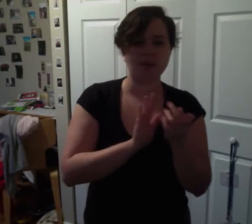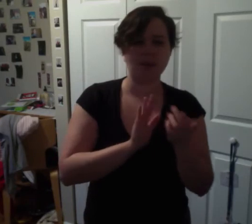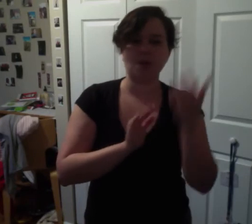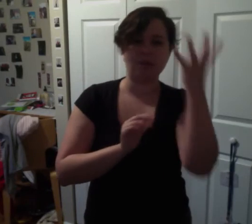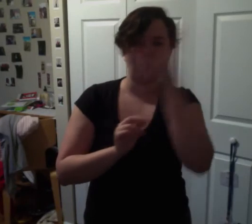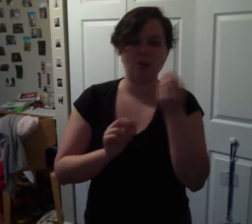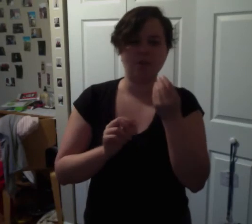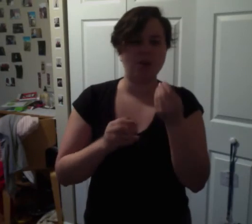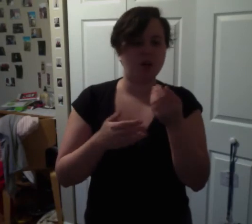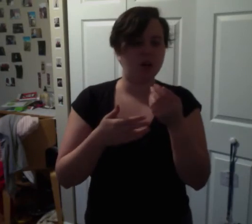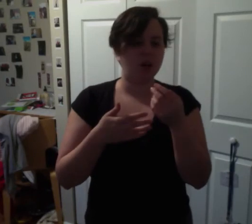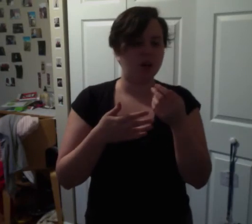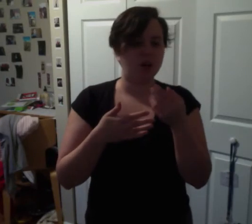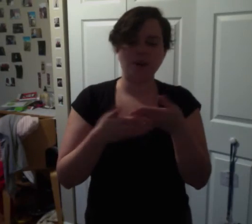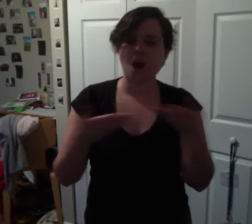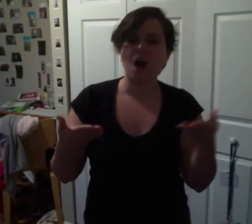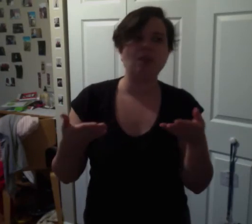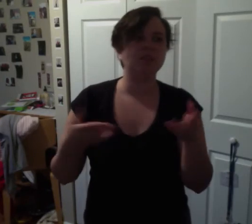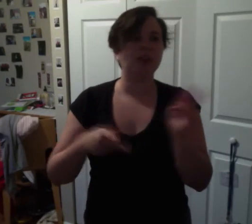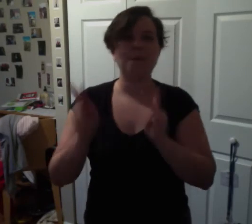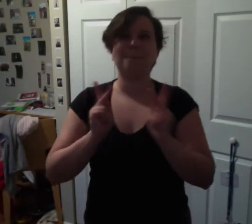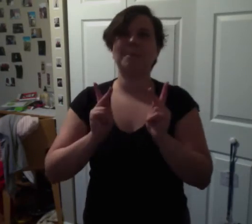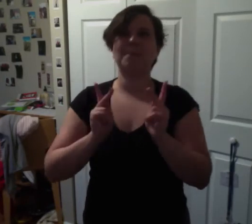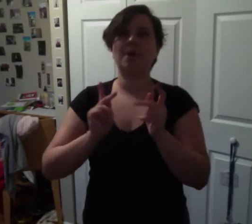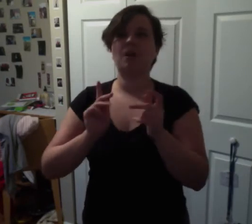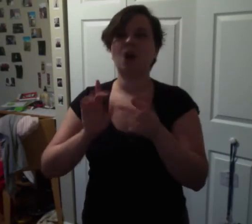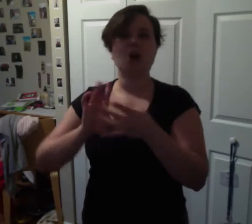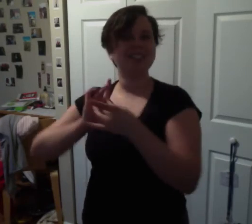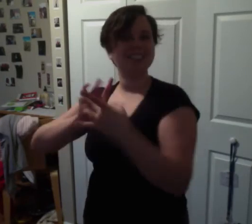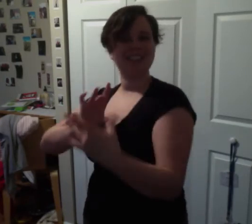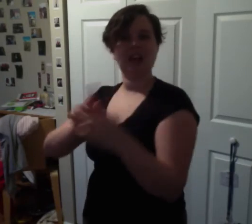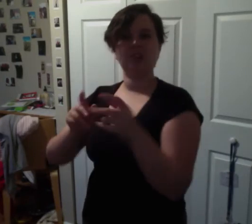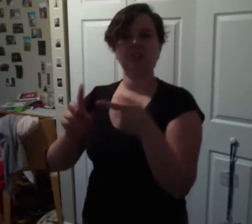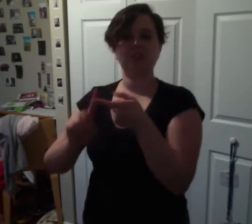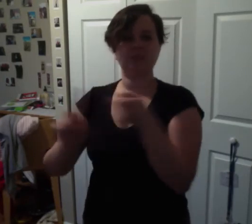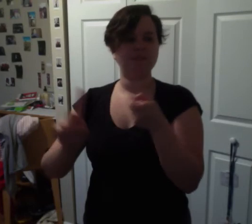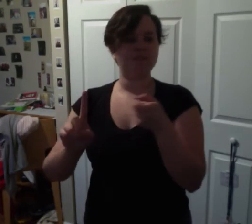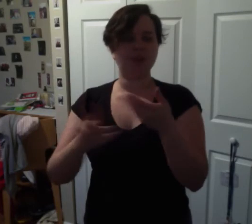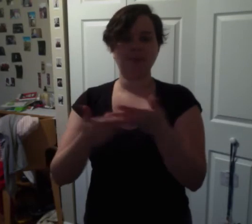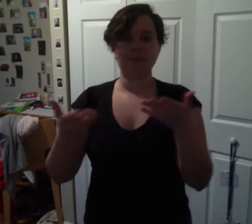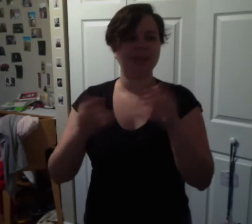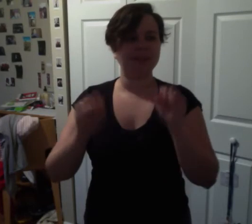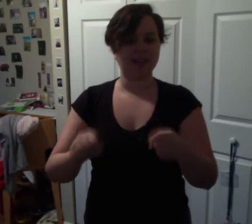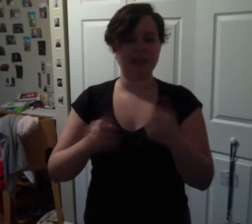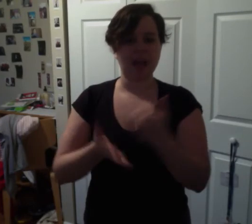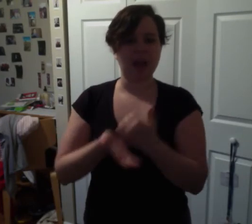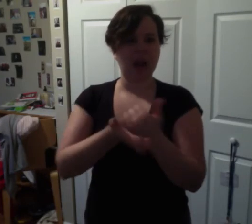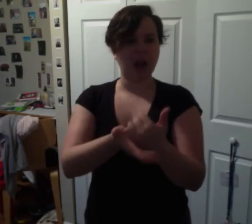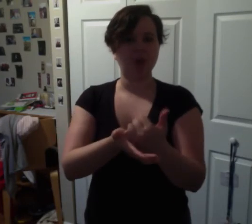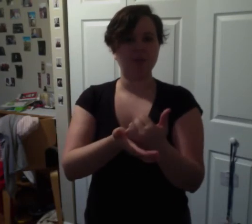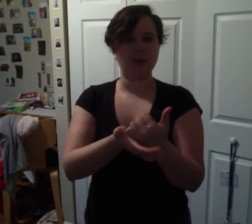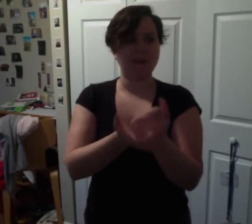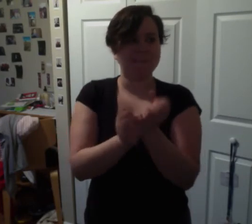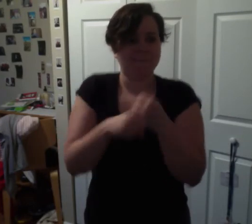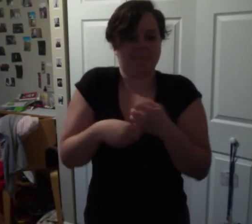make cool things happen, or disconnected from a contingency of people that could help make things happen. So now we're starting to give